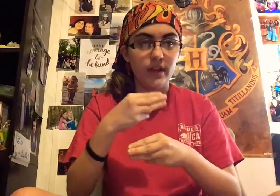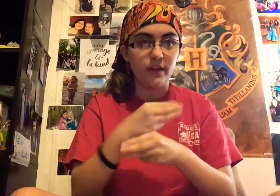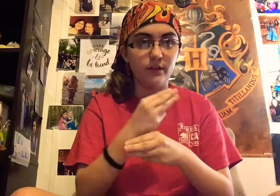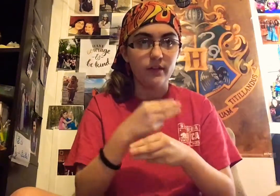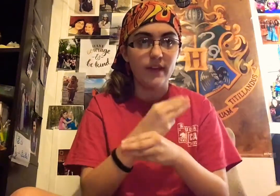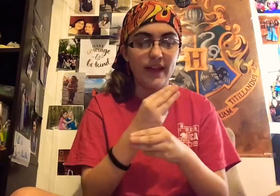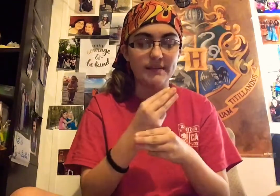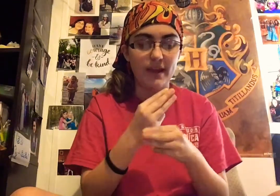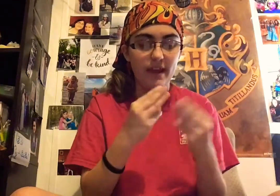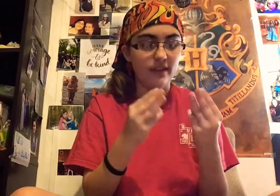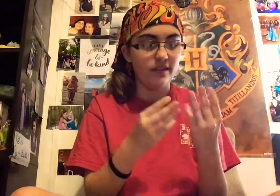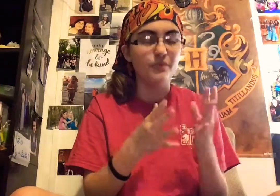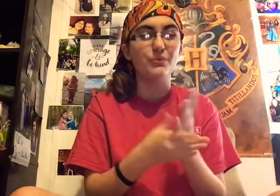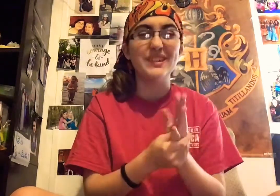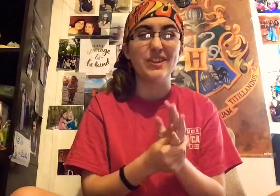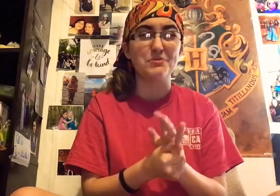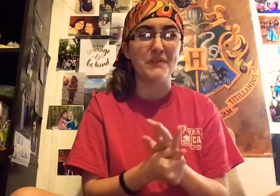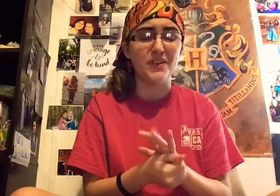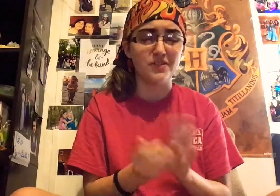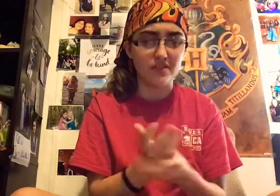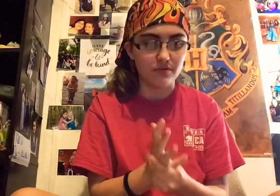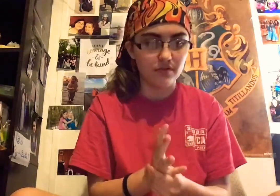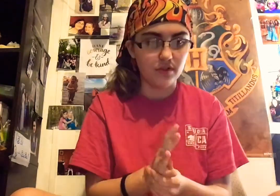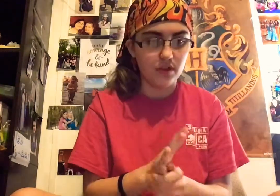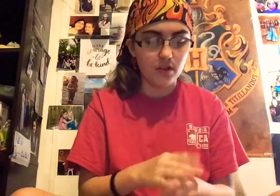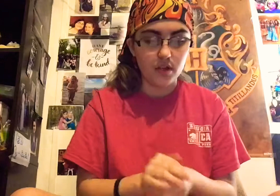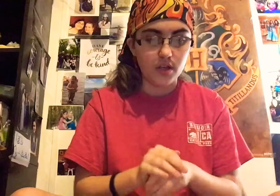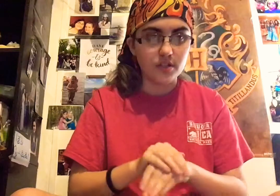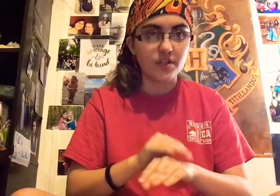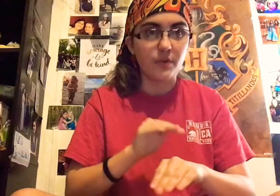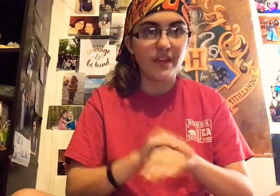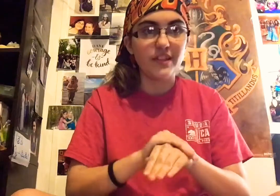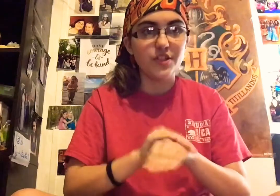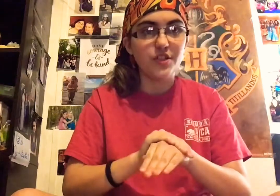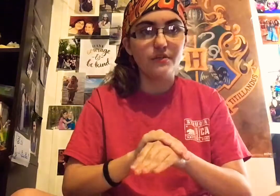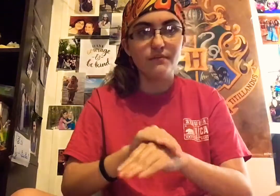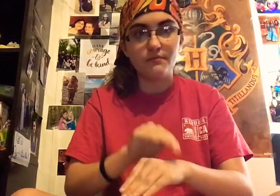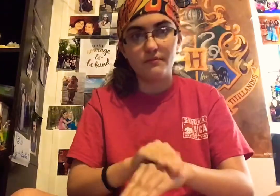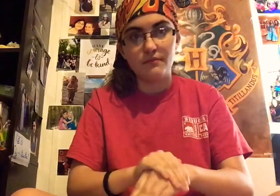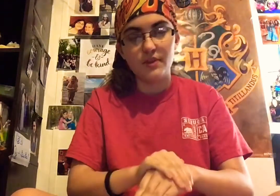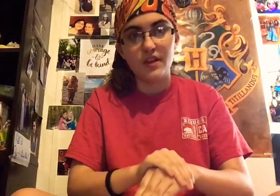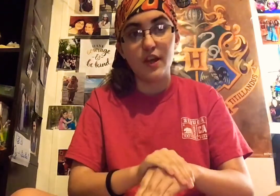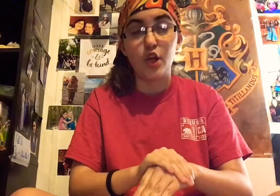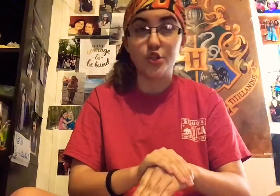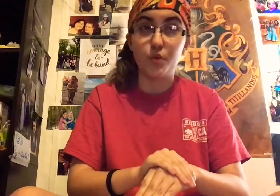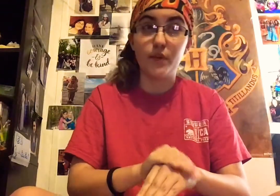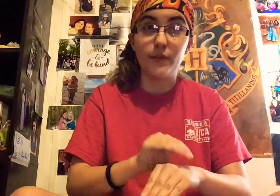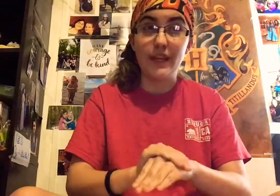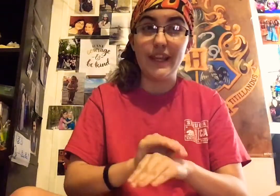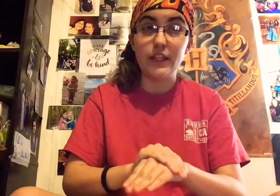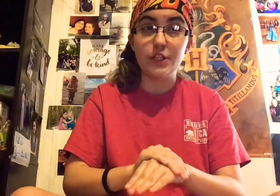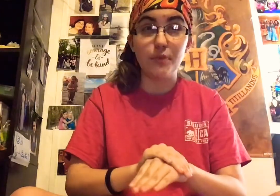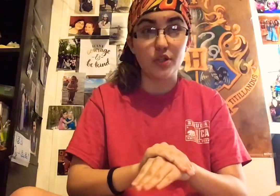there. And that's math. That really hurts my fingers, though. So, English. It'll also work for an English